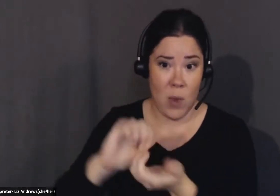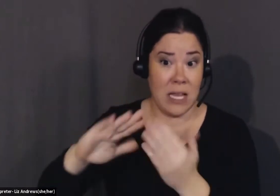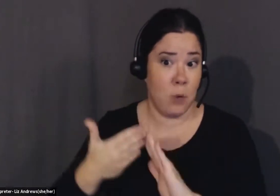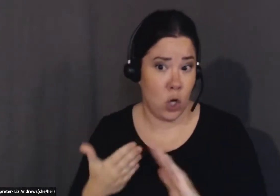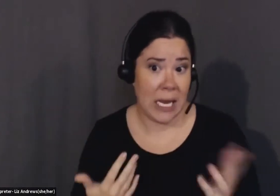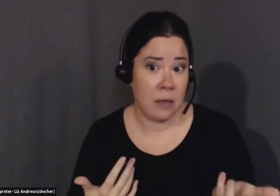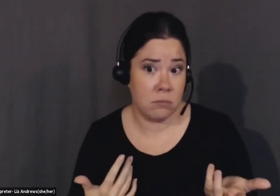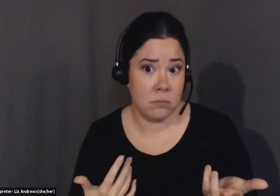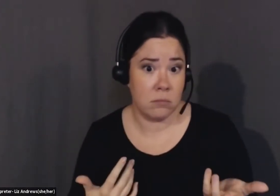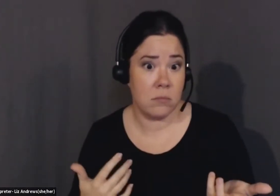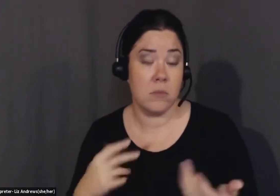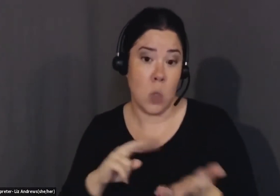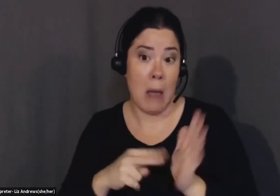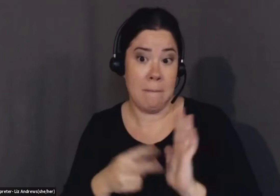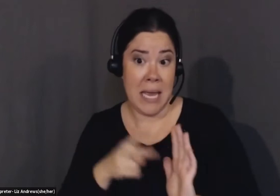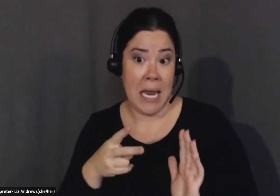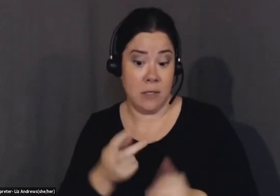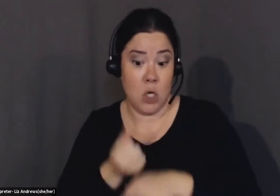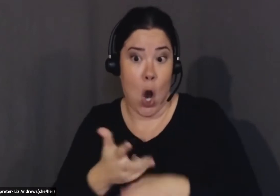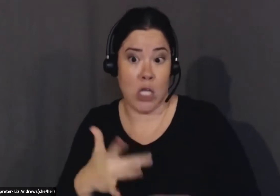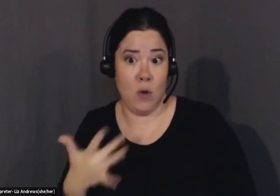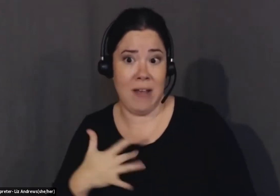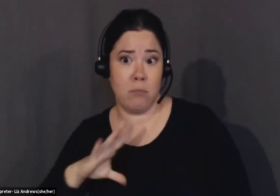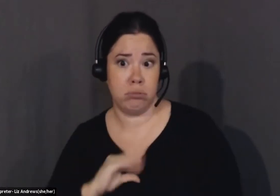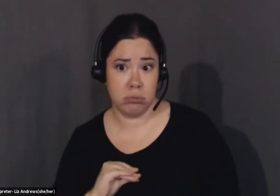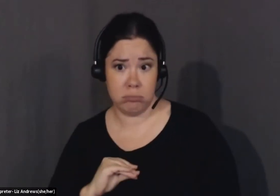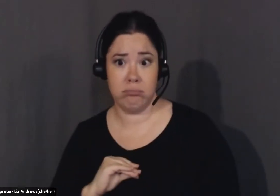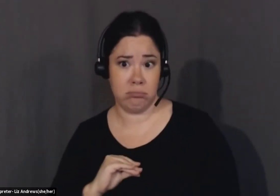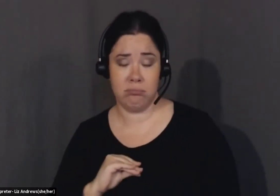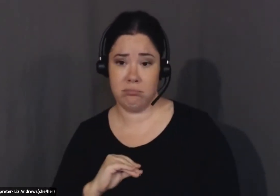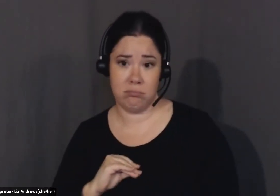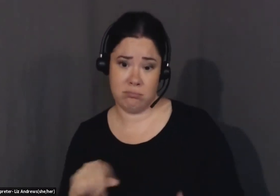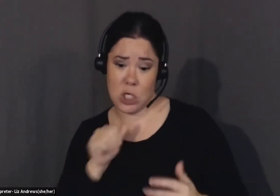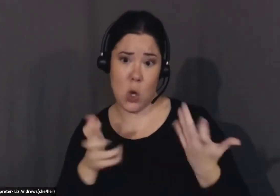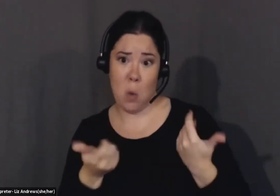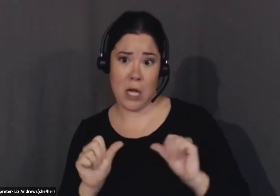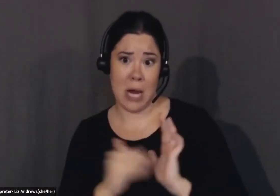therefore, we were discouraged and reluctant to try again. That's going to be a good